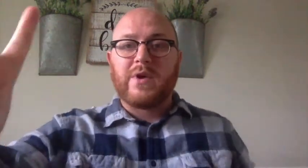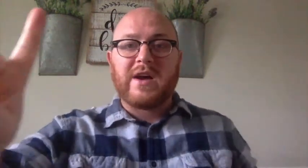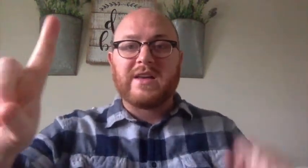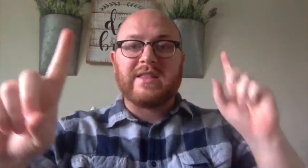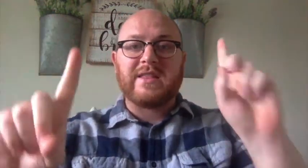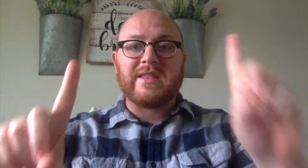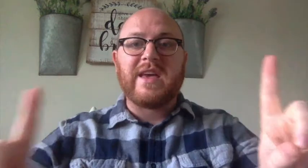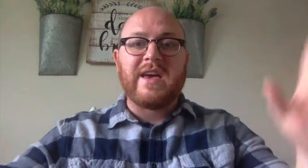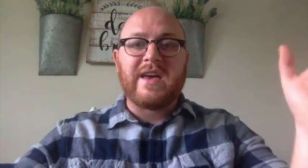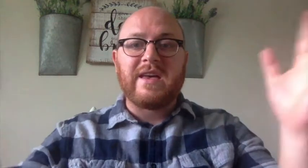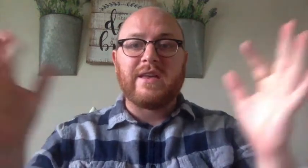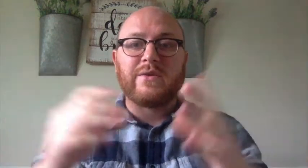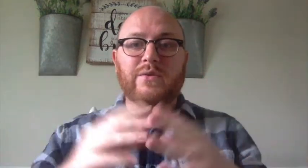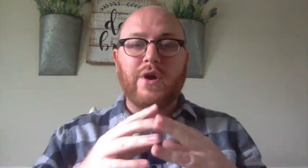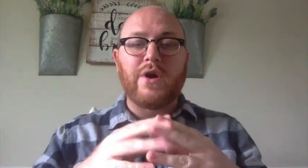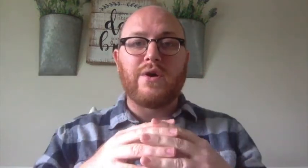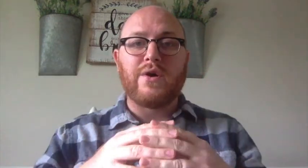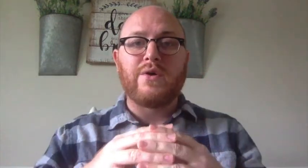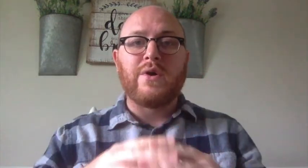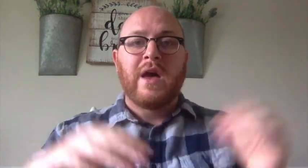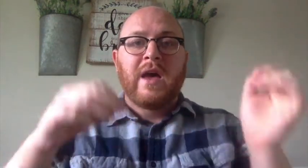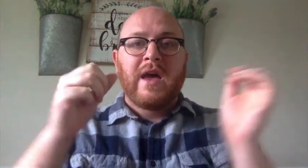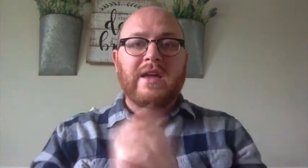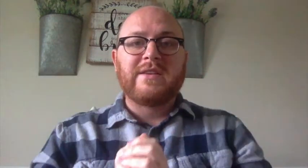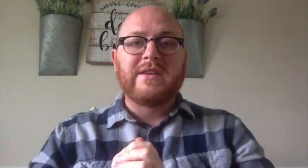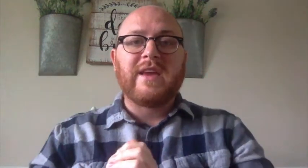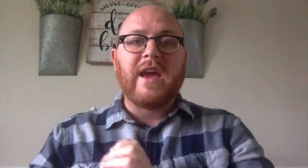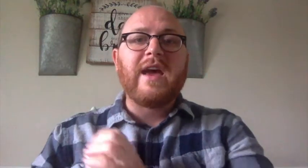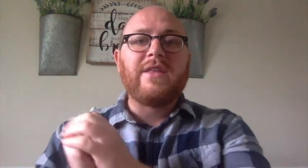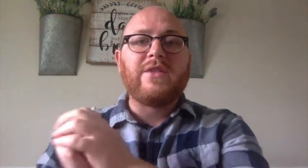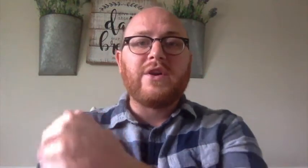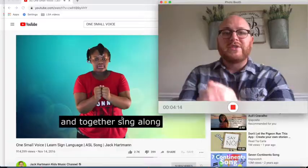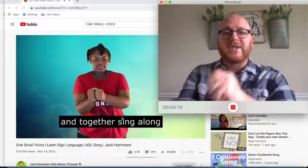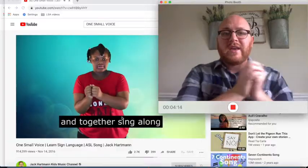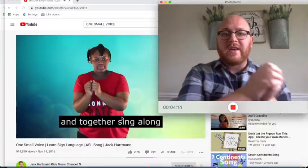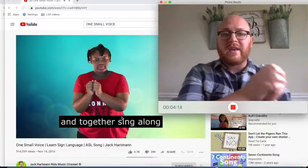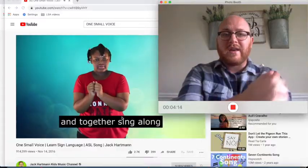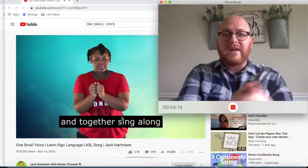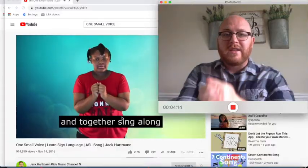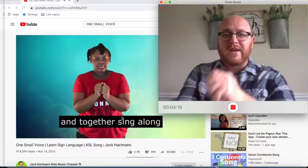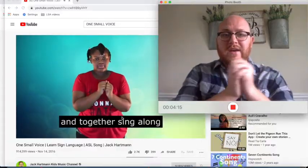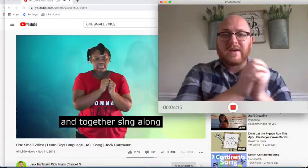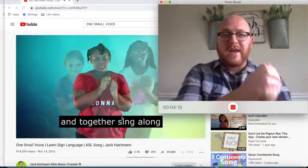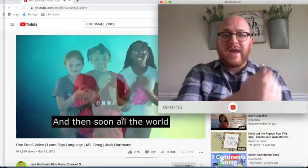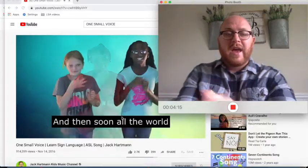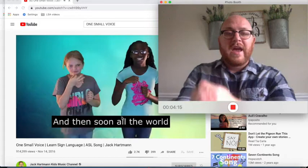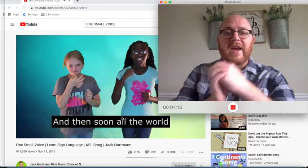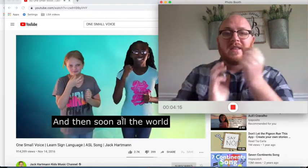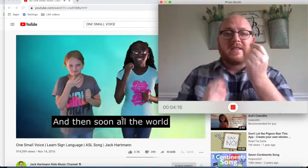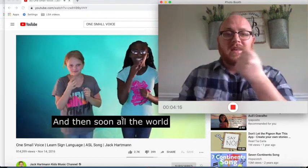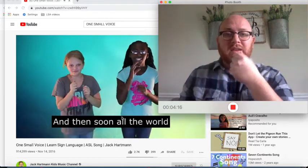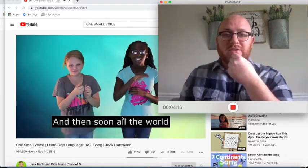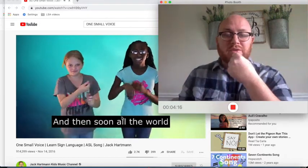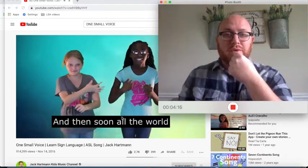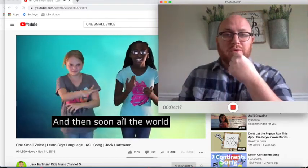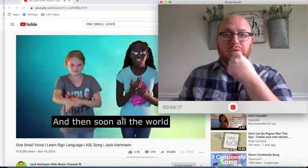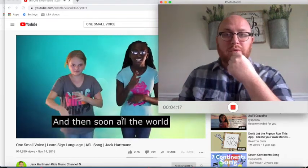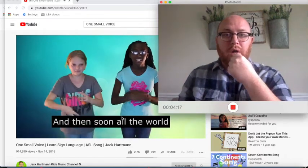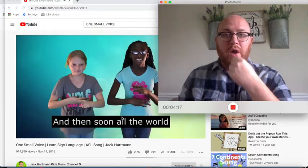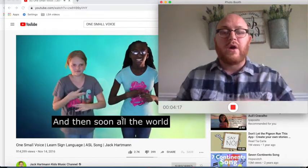one they'll grow, and together sing along. And then soon all